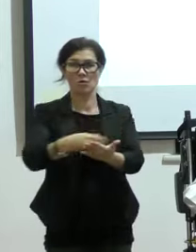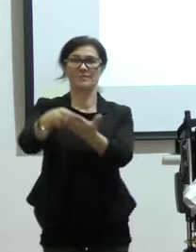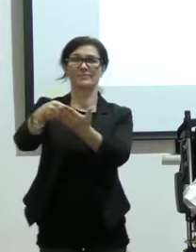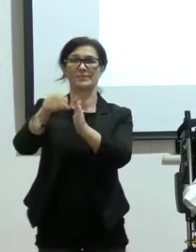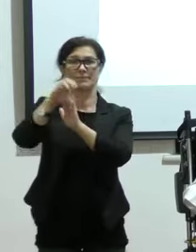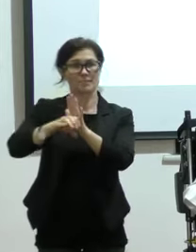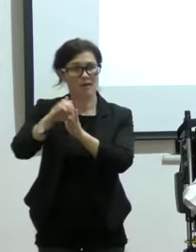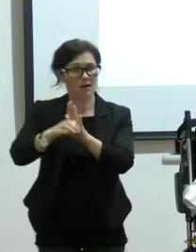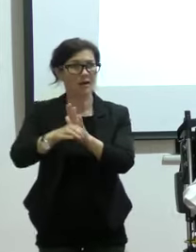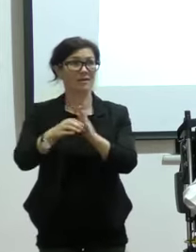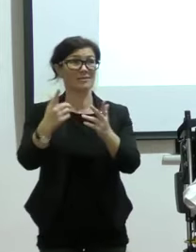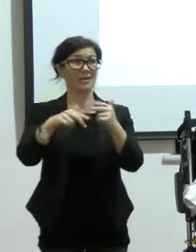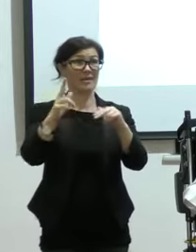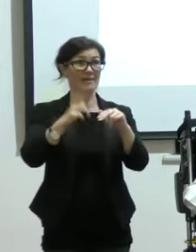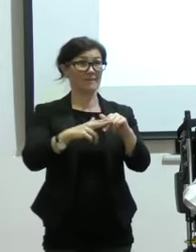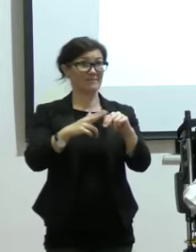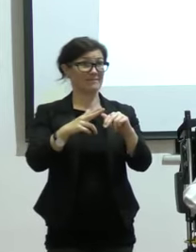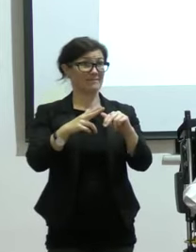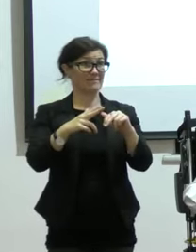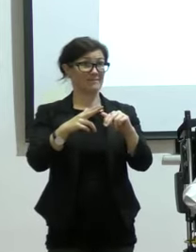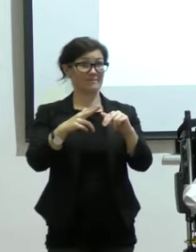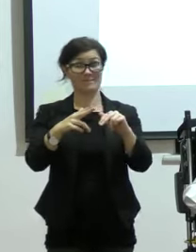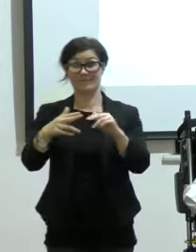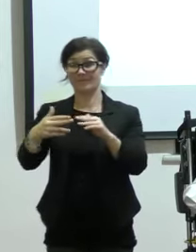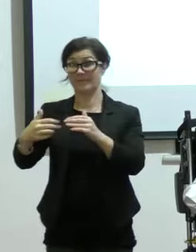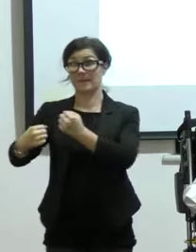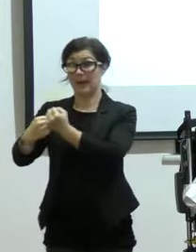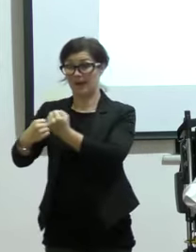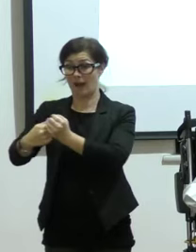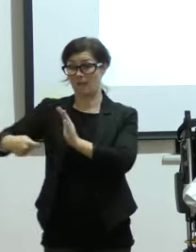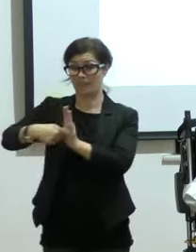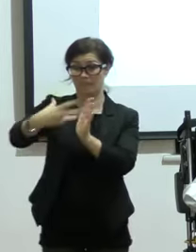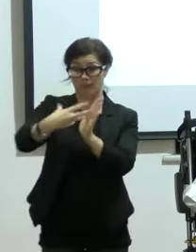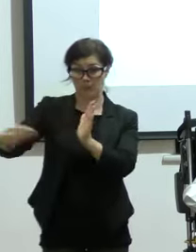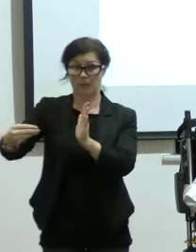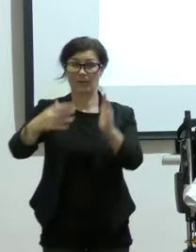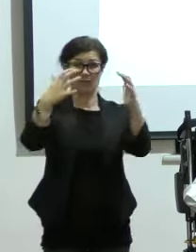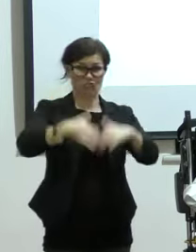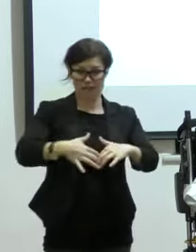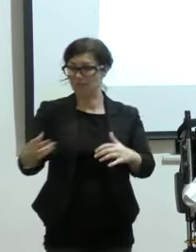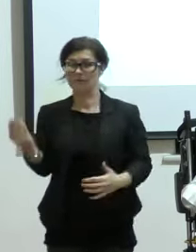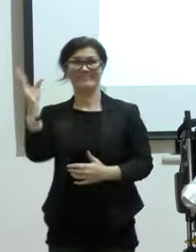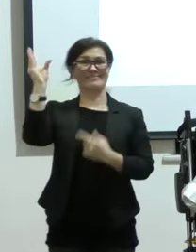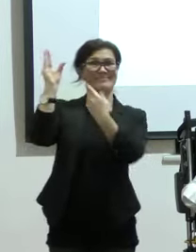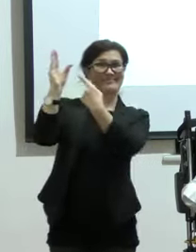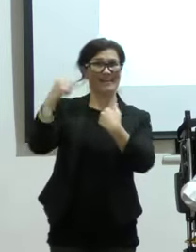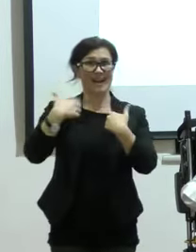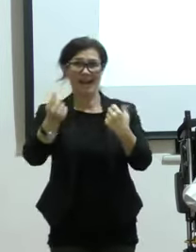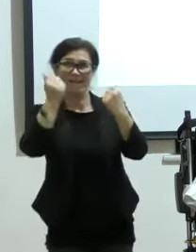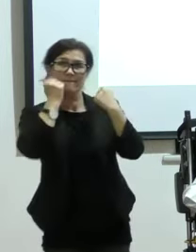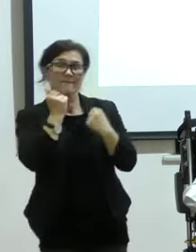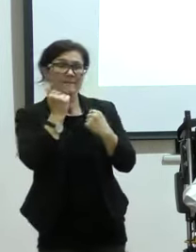so if there's a crash, you've still got evidence of the things that you've bought. And that's a way of the NDIS being